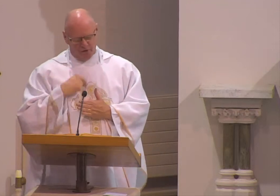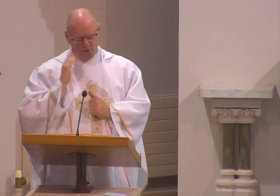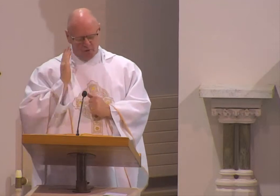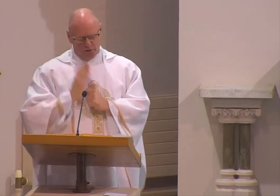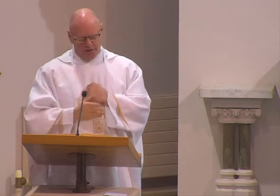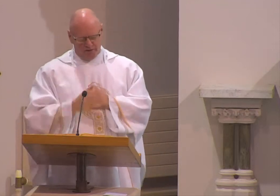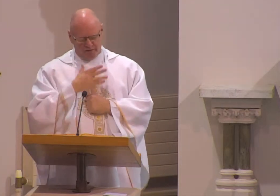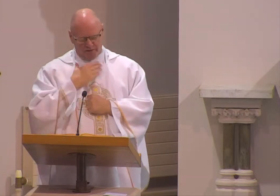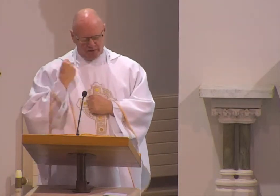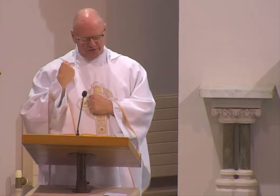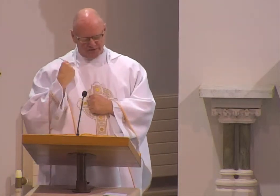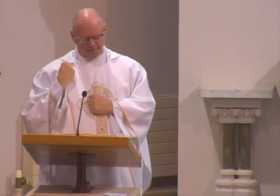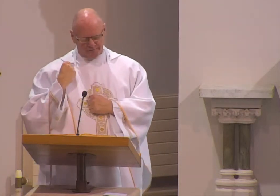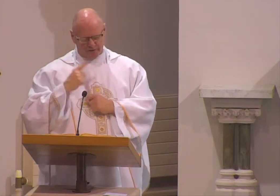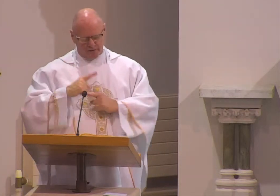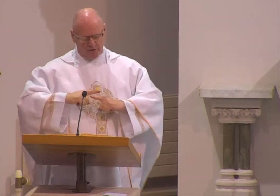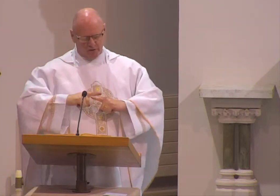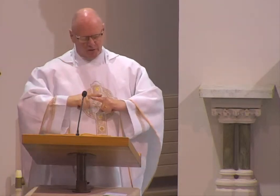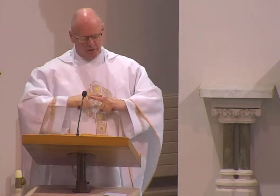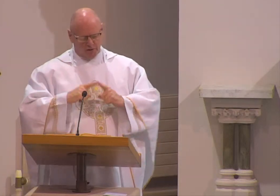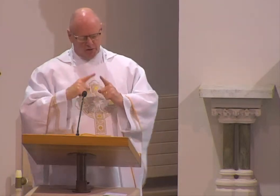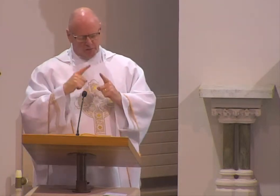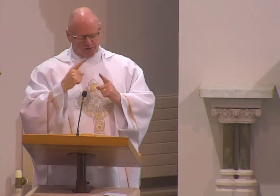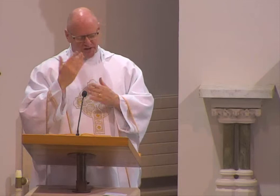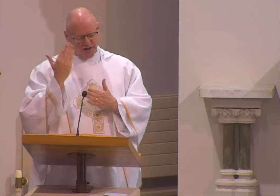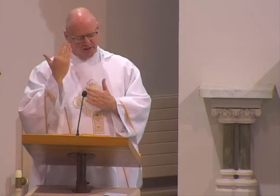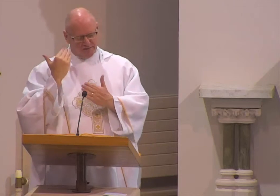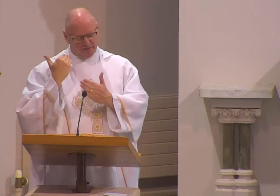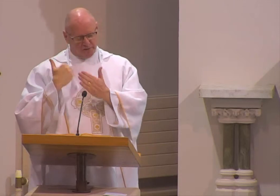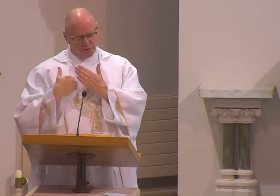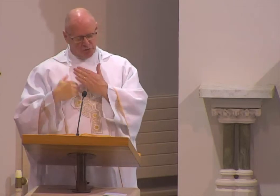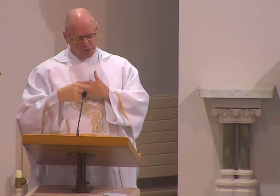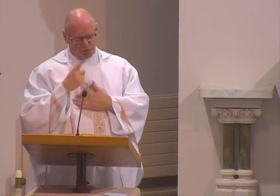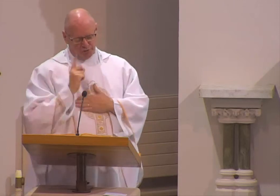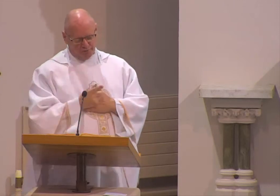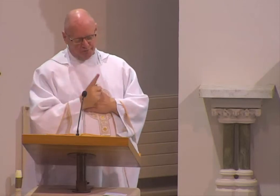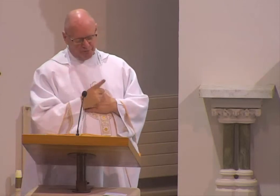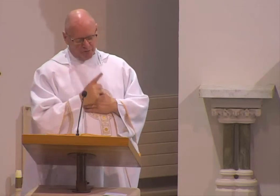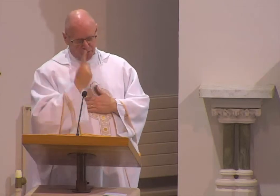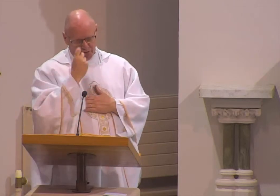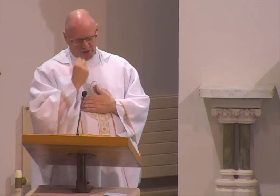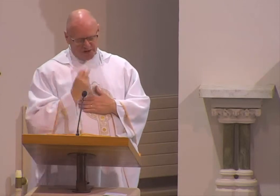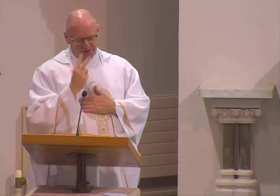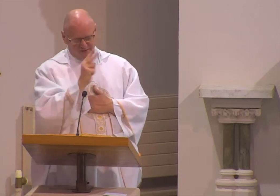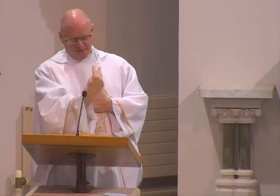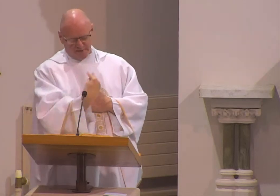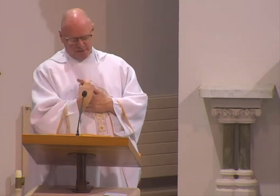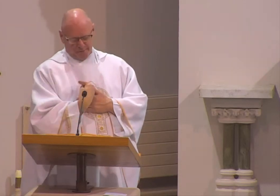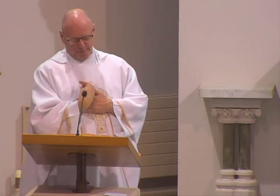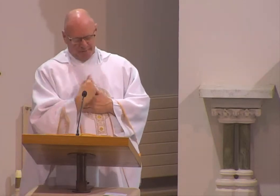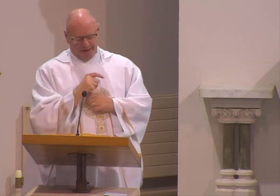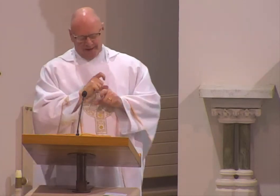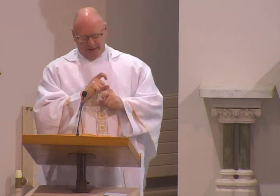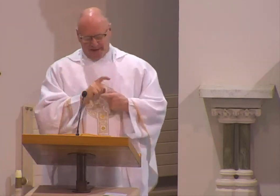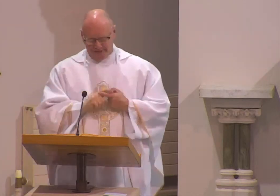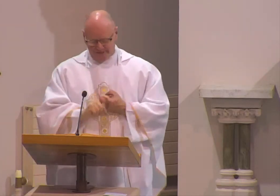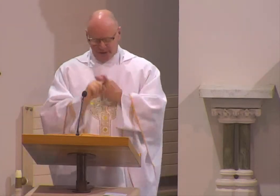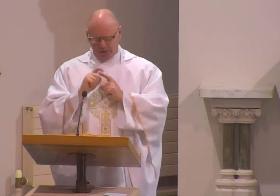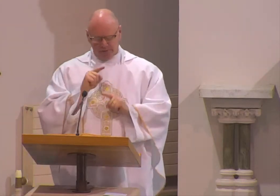will never thirst. As I have told you, you can see me, and still